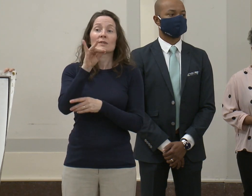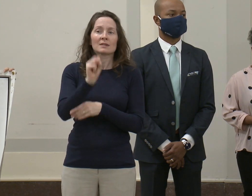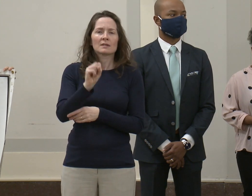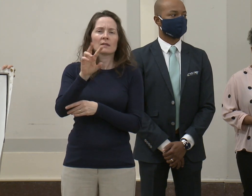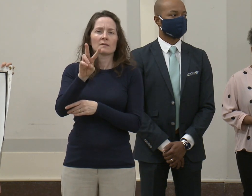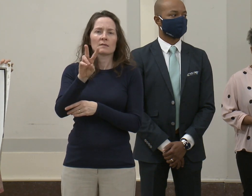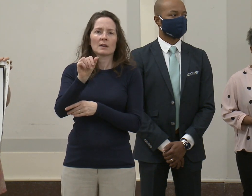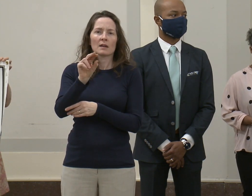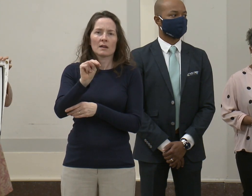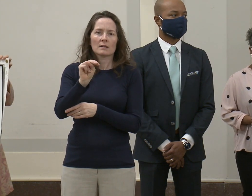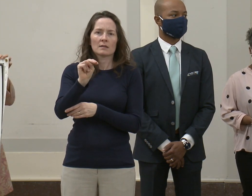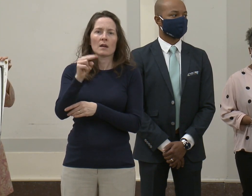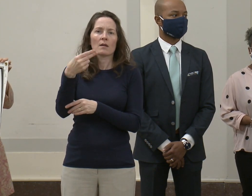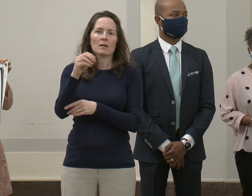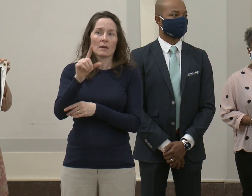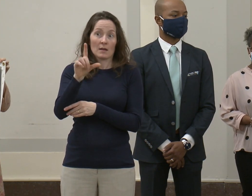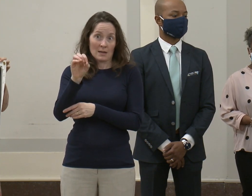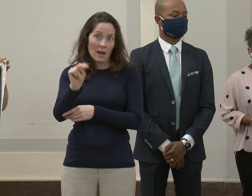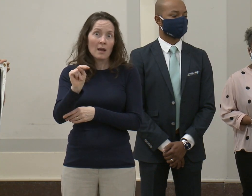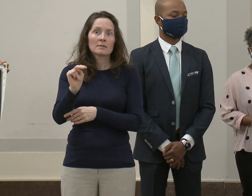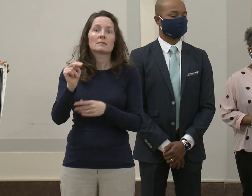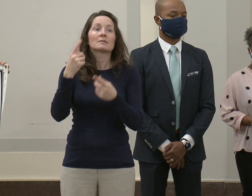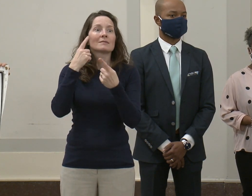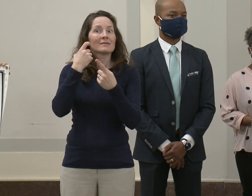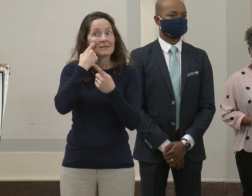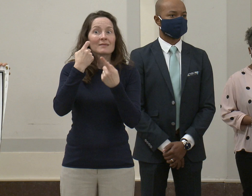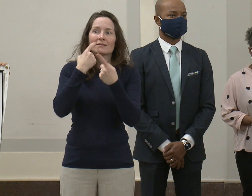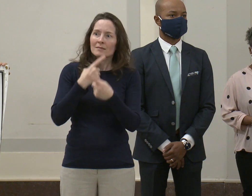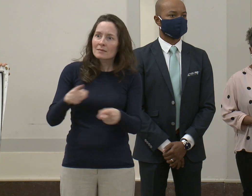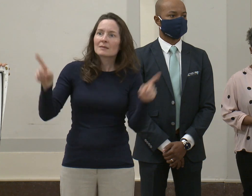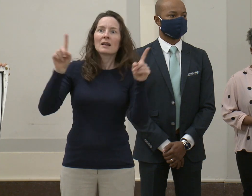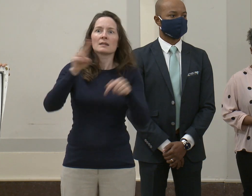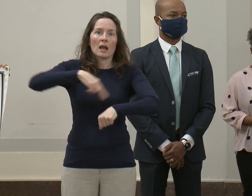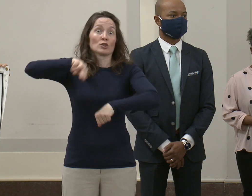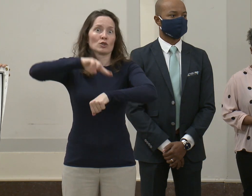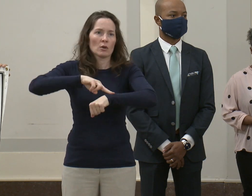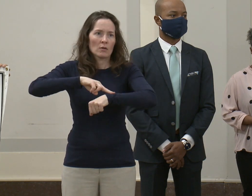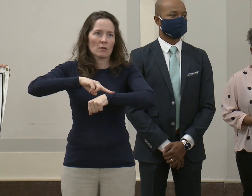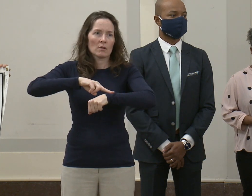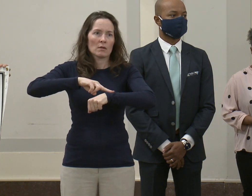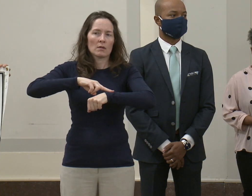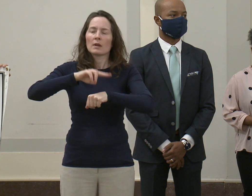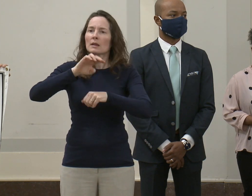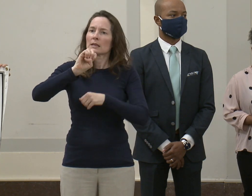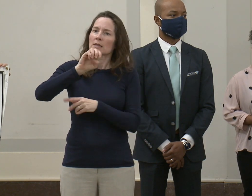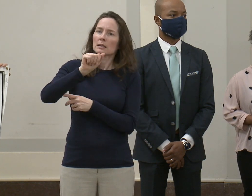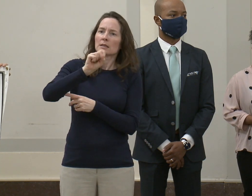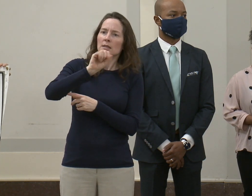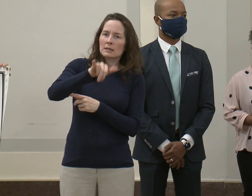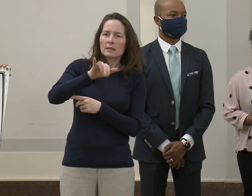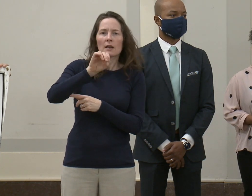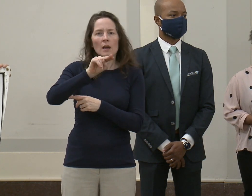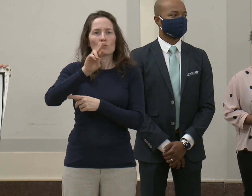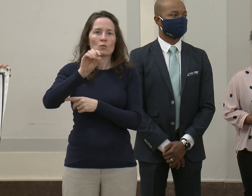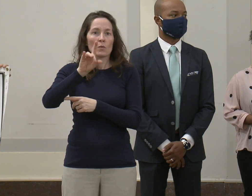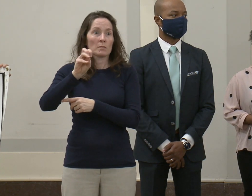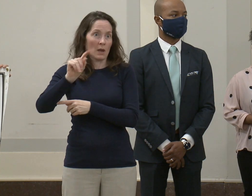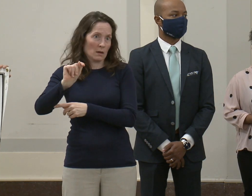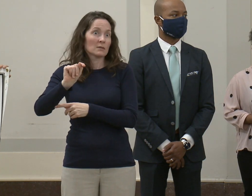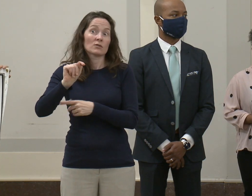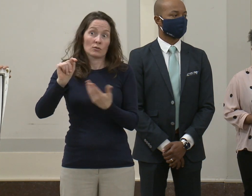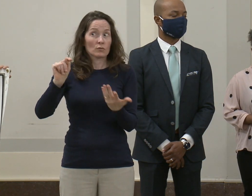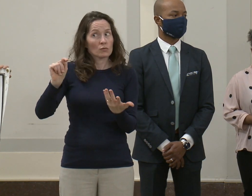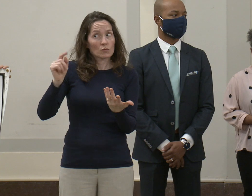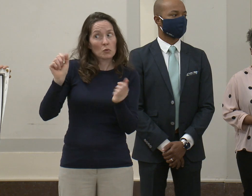introduced a national easy enrollment law, which he's going to try to get enacted. So easy enrollment is on the move, but right now it's helping you, the